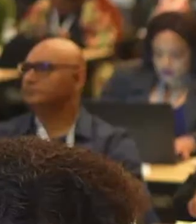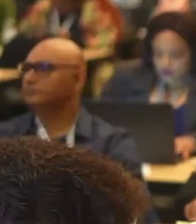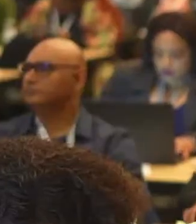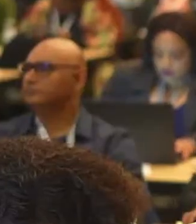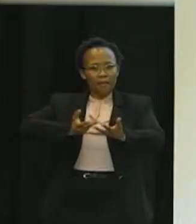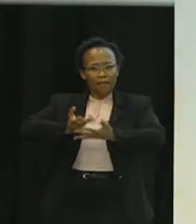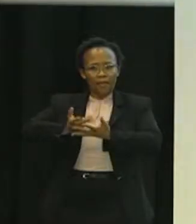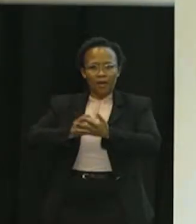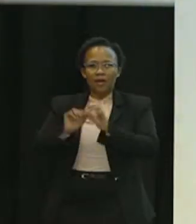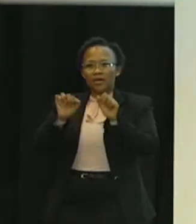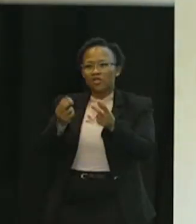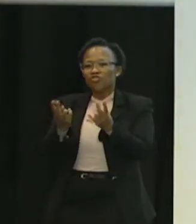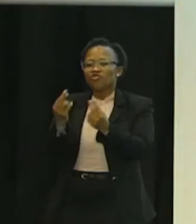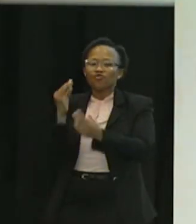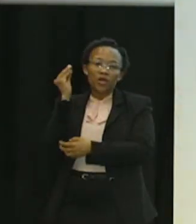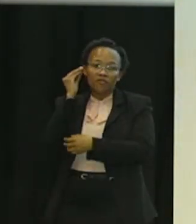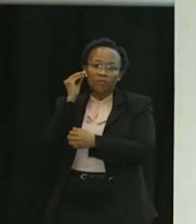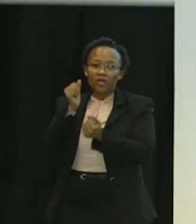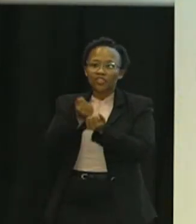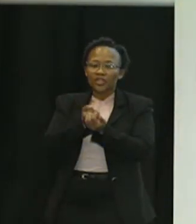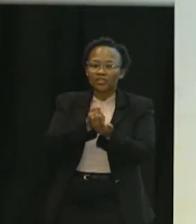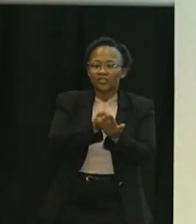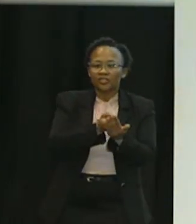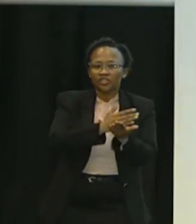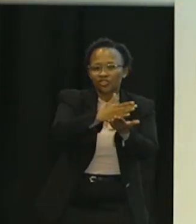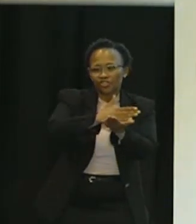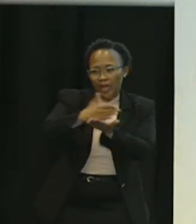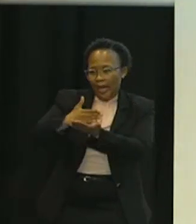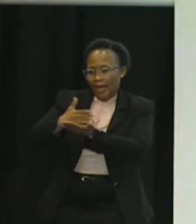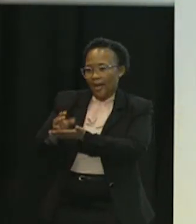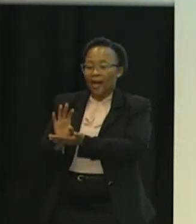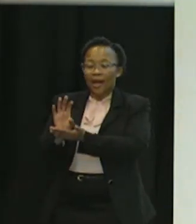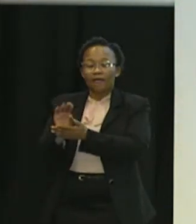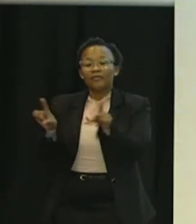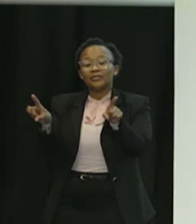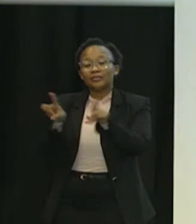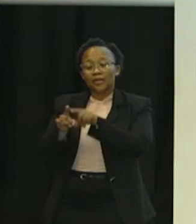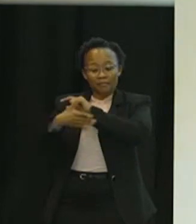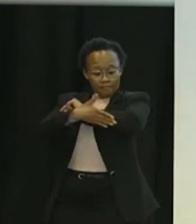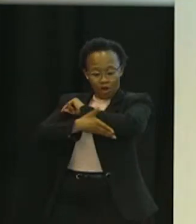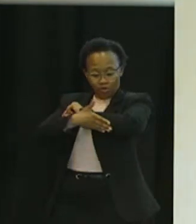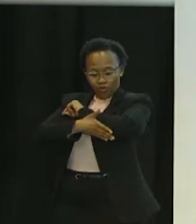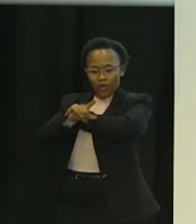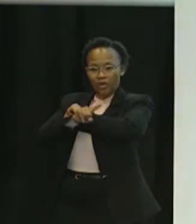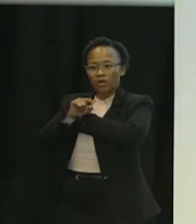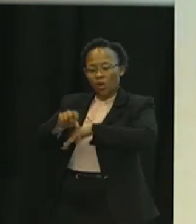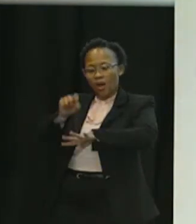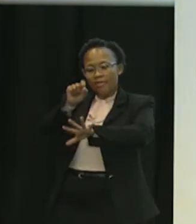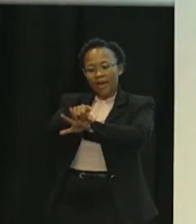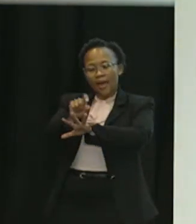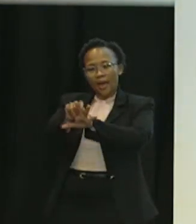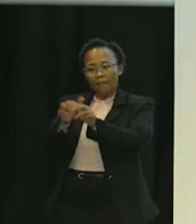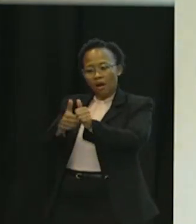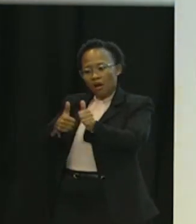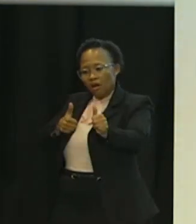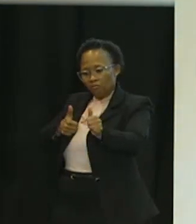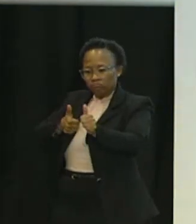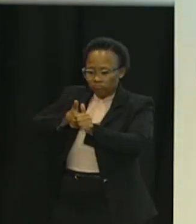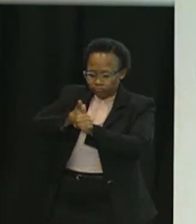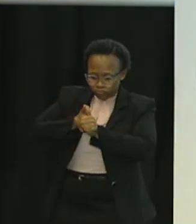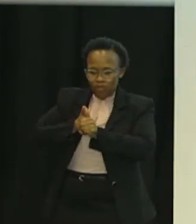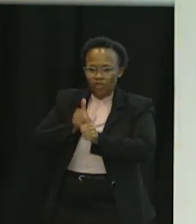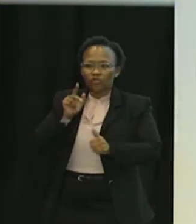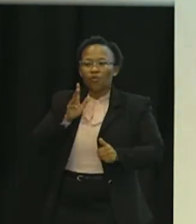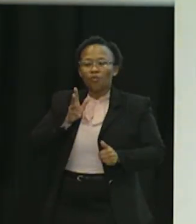data, we are happy to know that the country is also looking at addressing those gaps through revising the different guidelines that